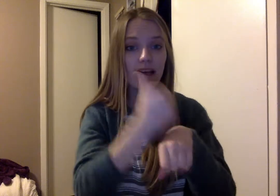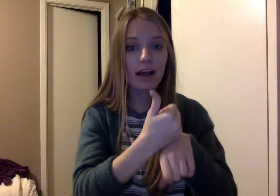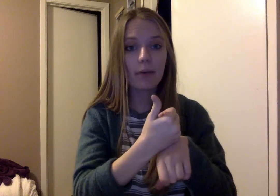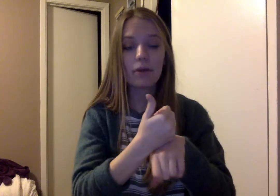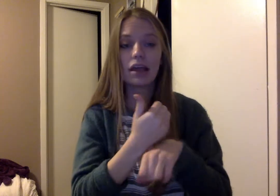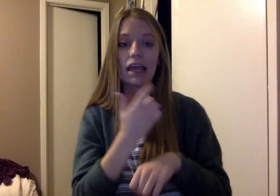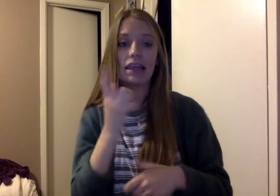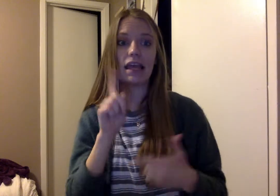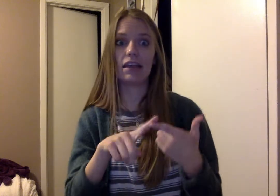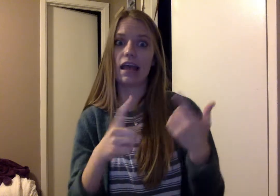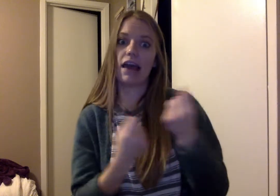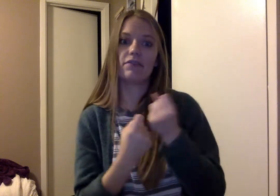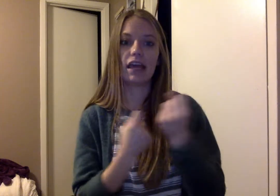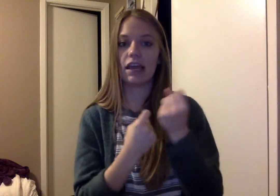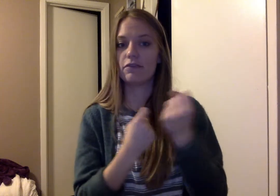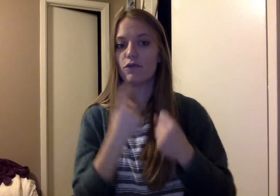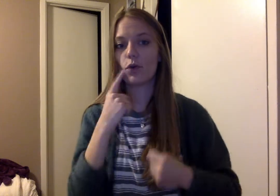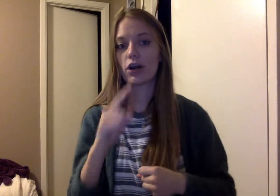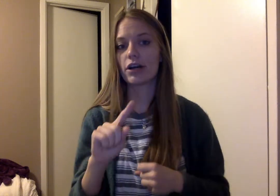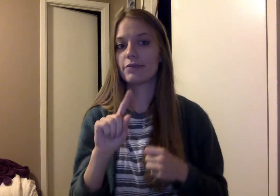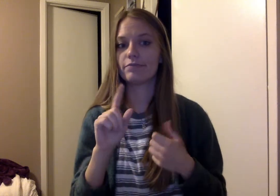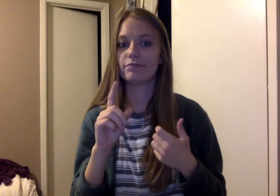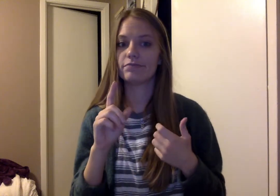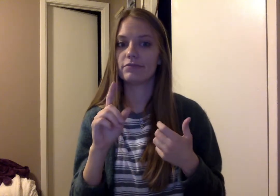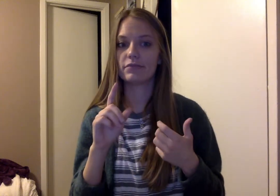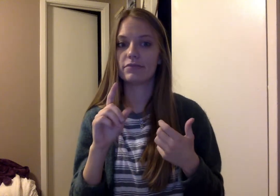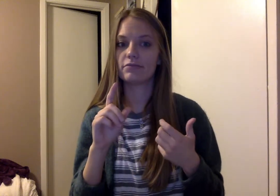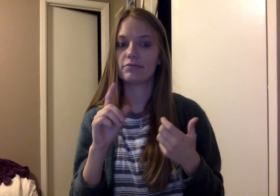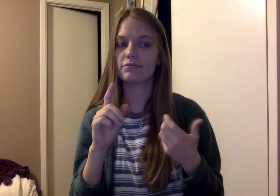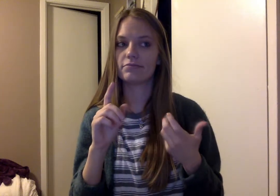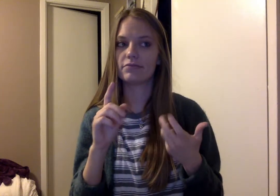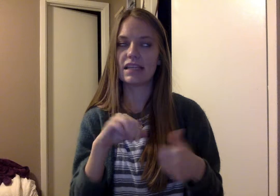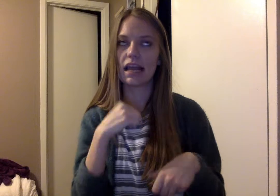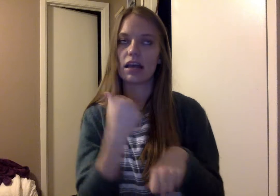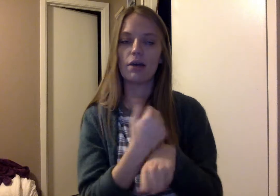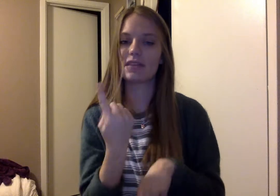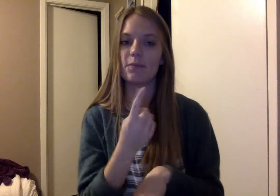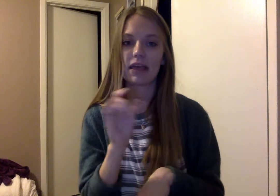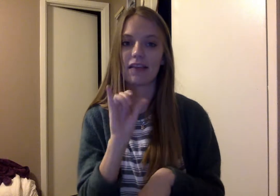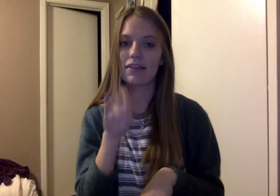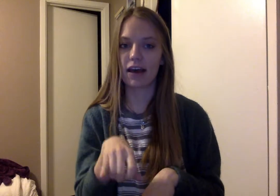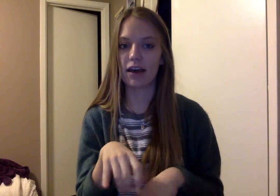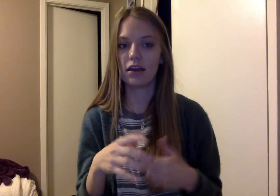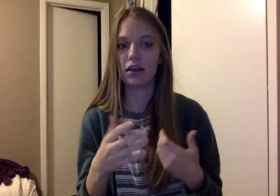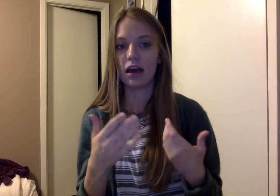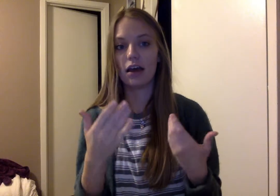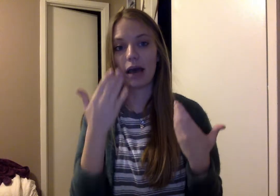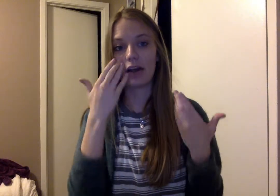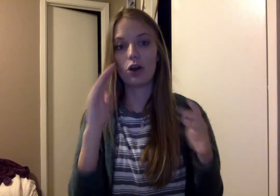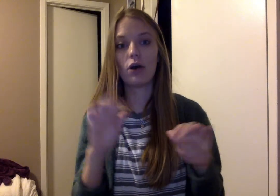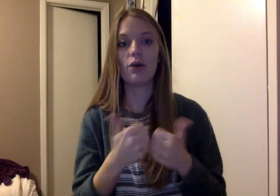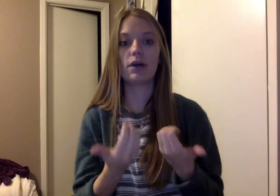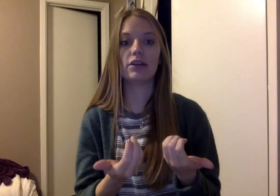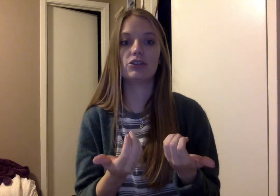up, then advocate for setting up something like that. I don't know how